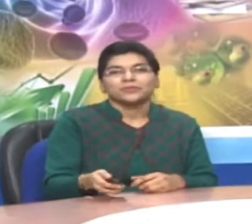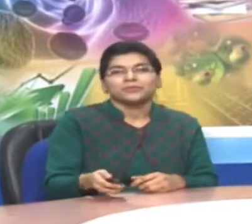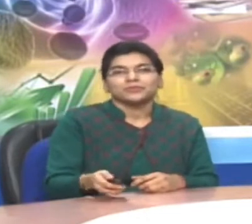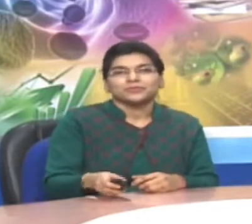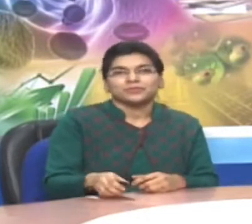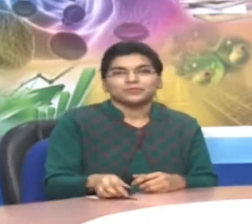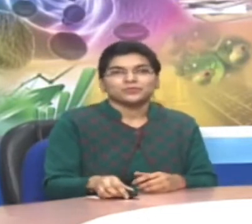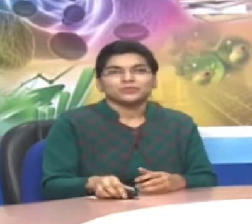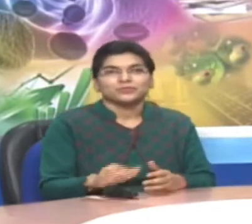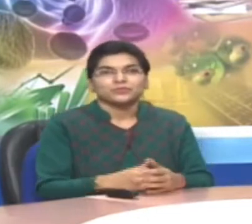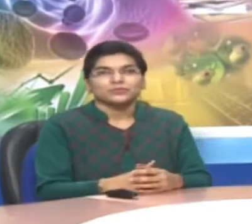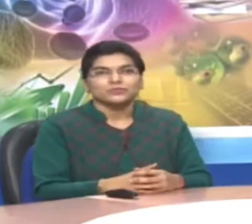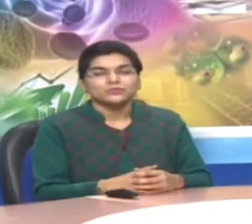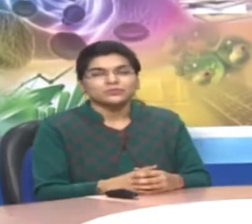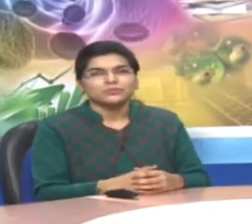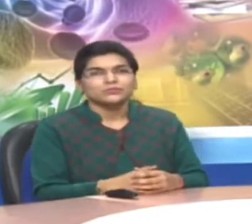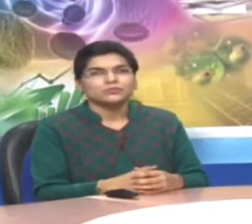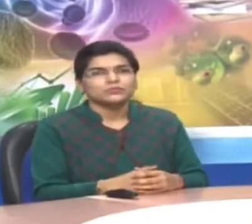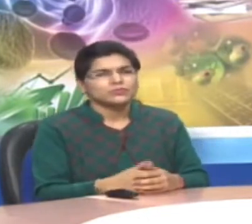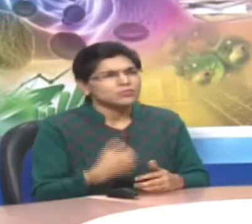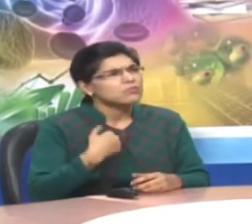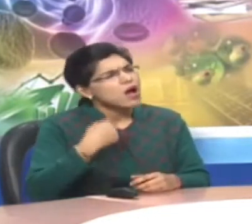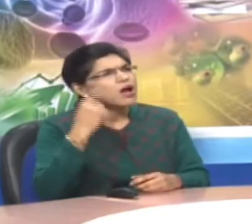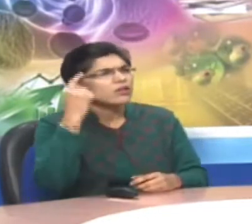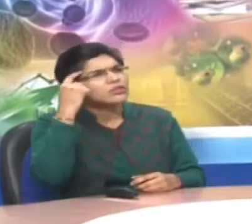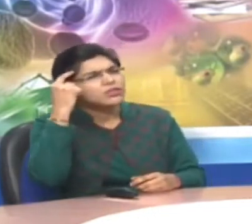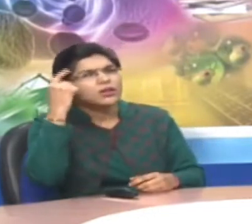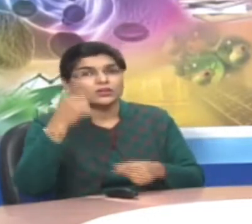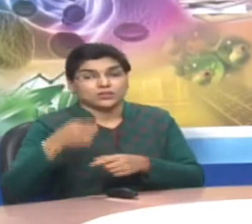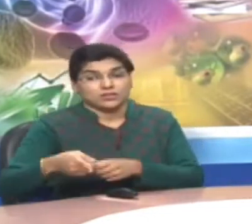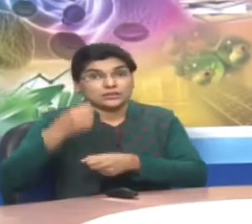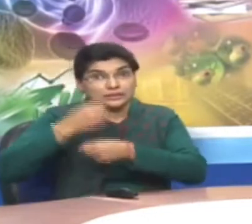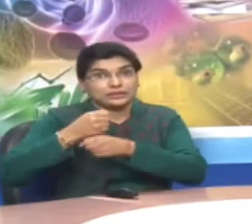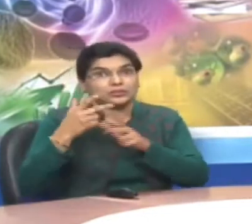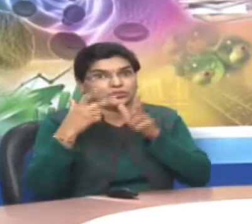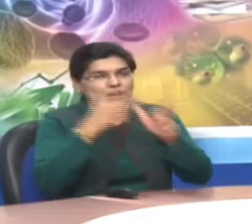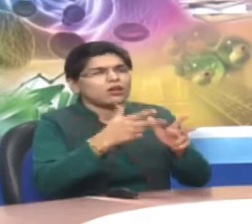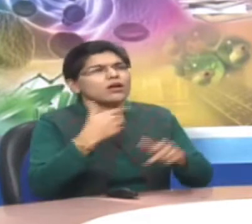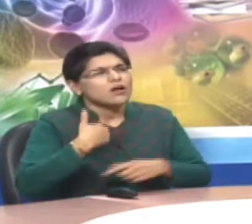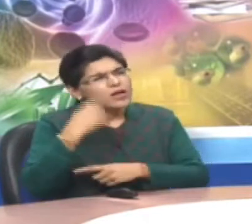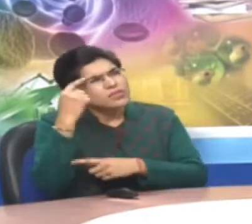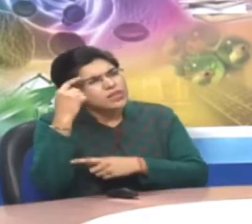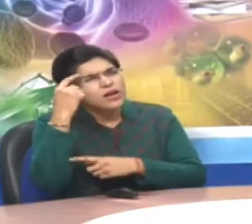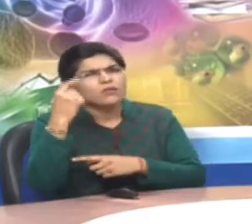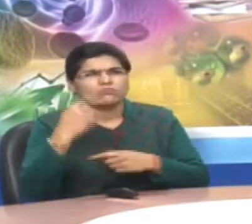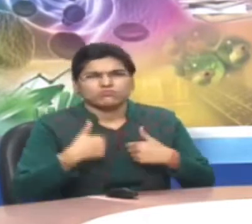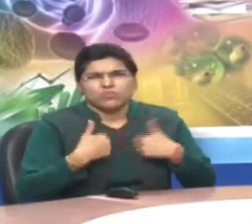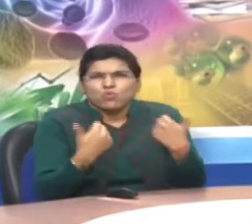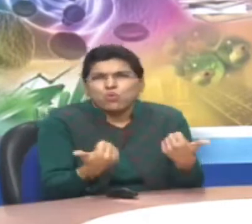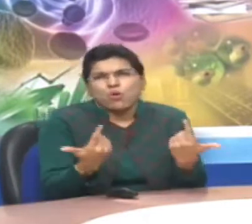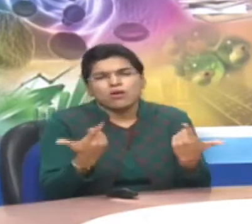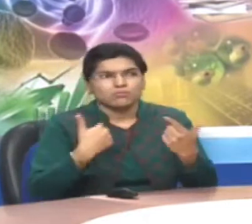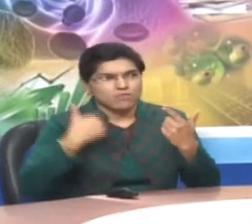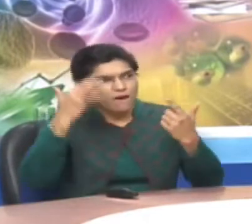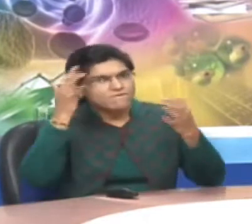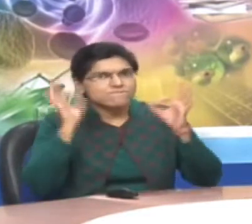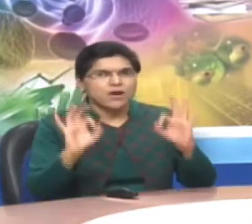Chirag says, I think good sense